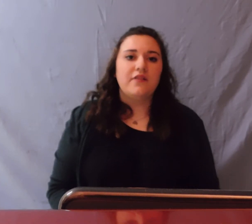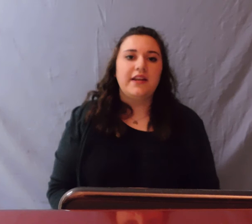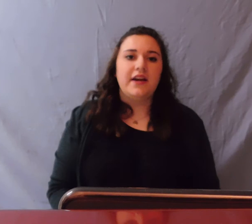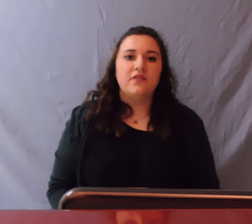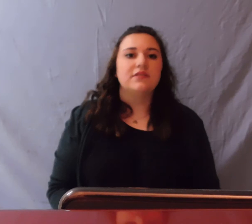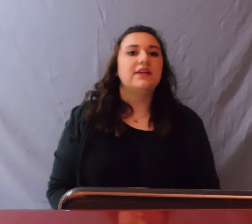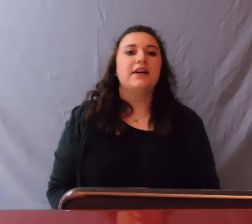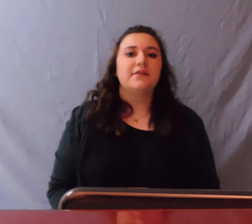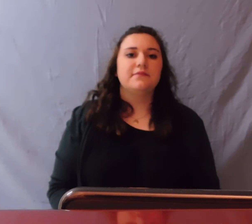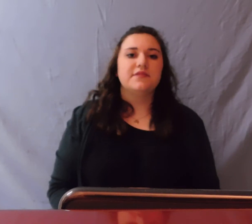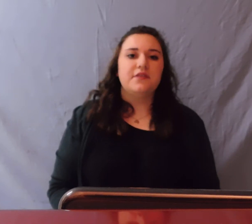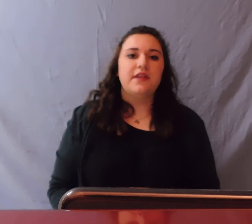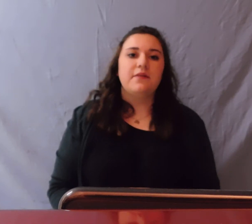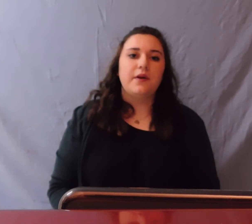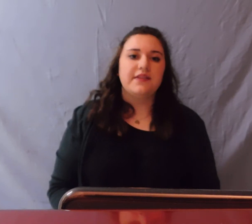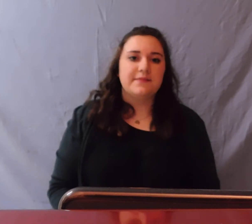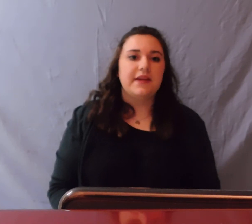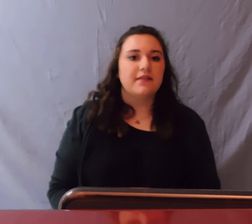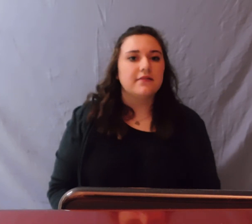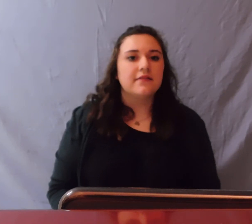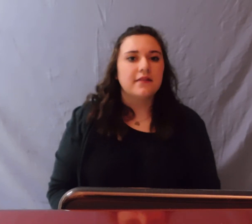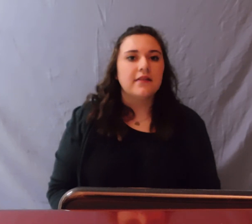now. So that worries me.